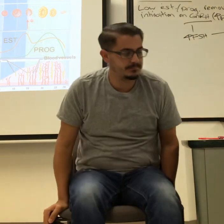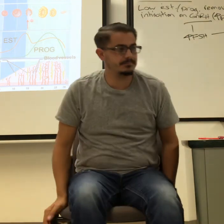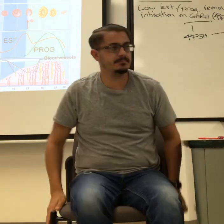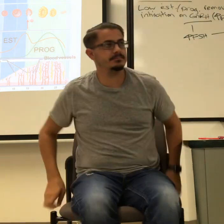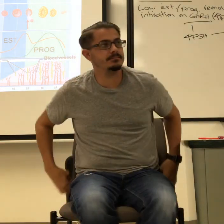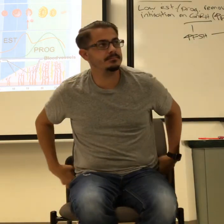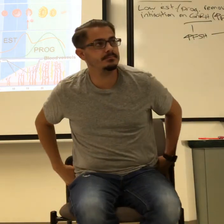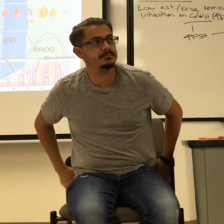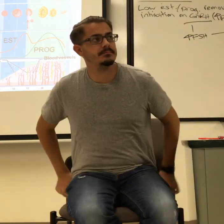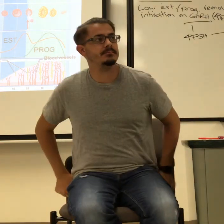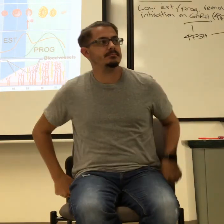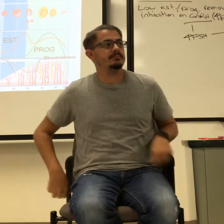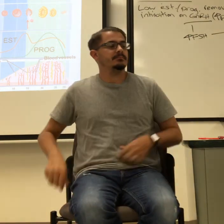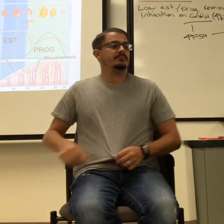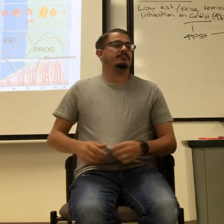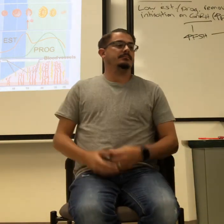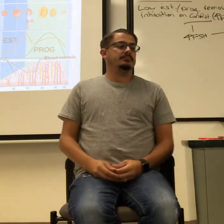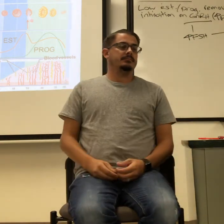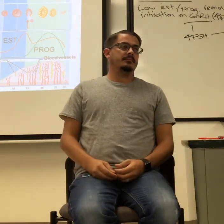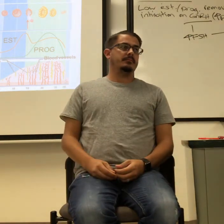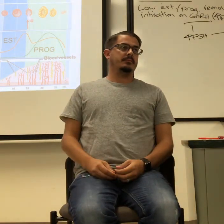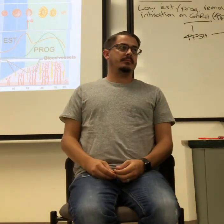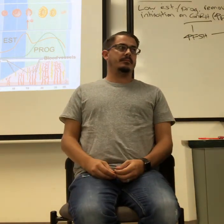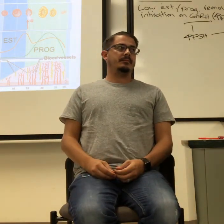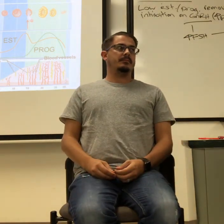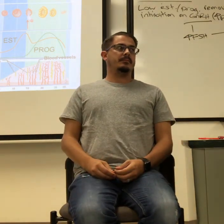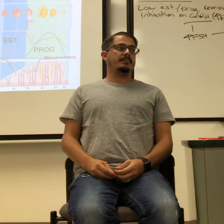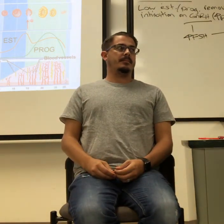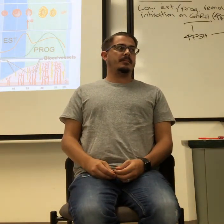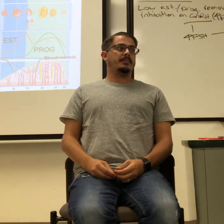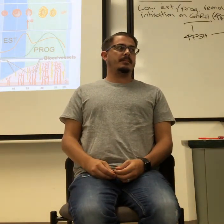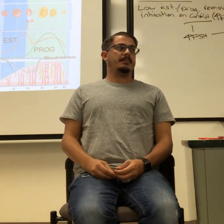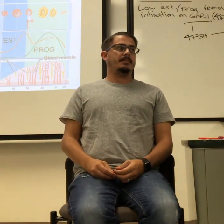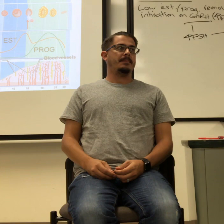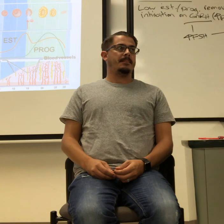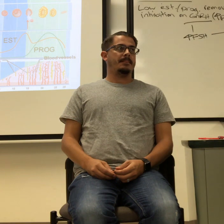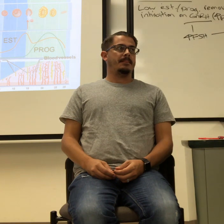And again, you need to remember